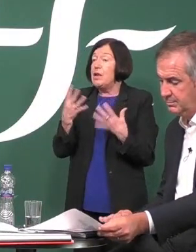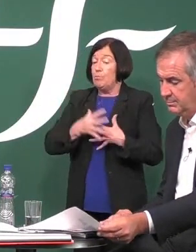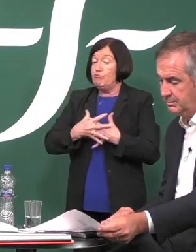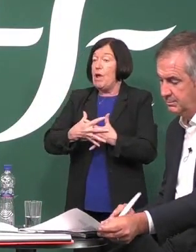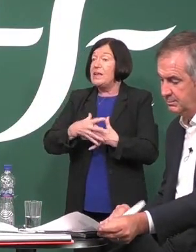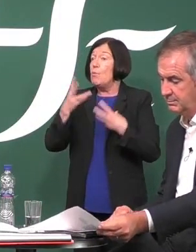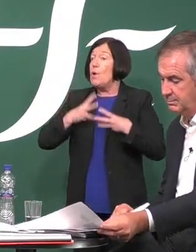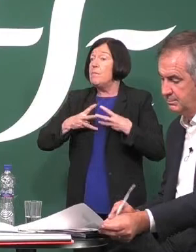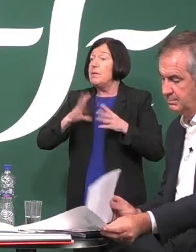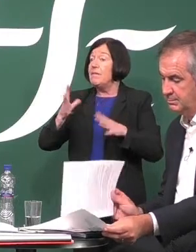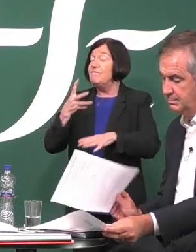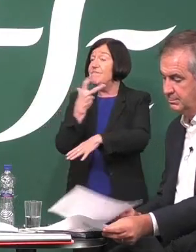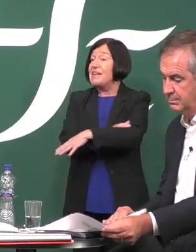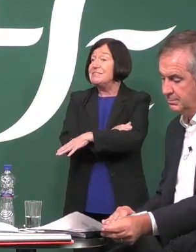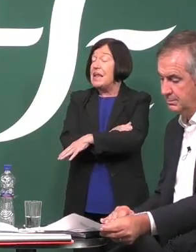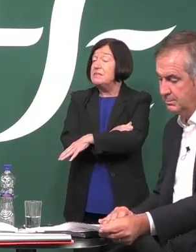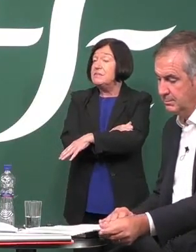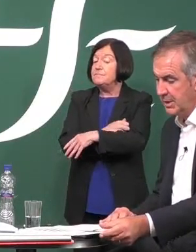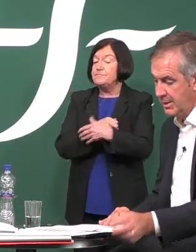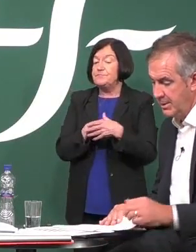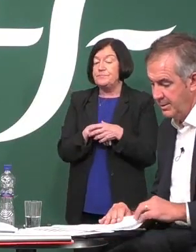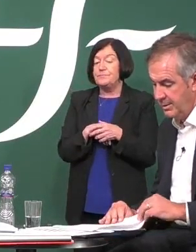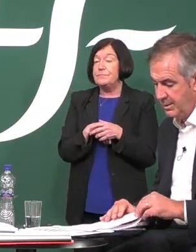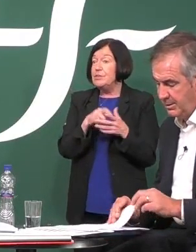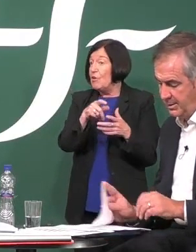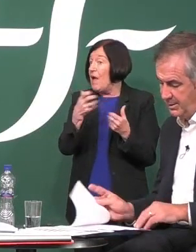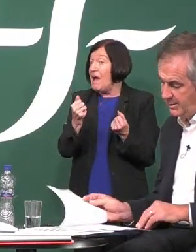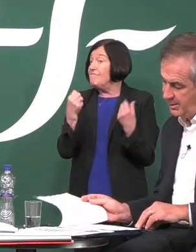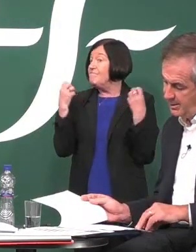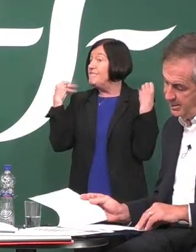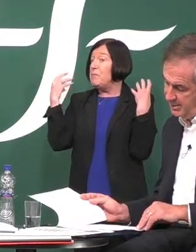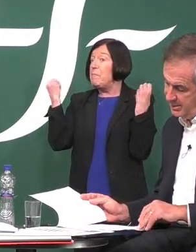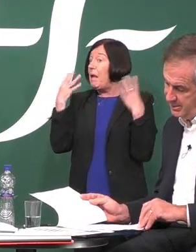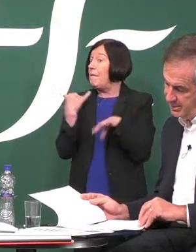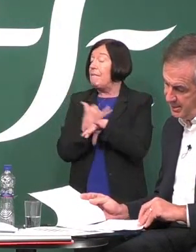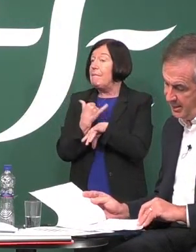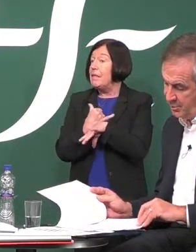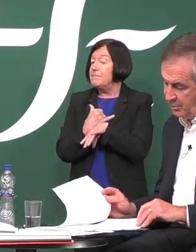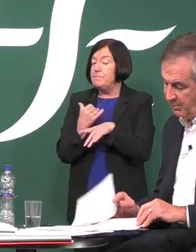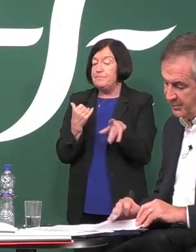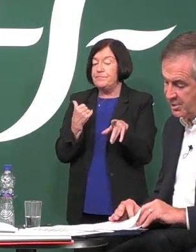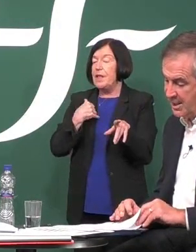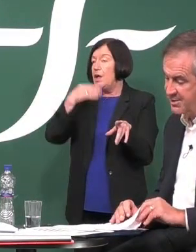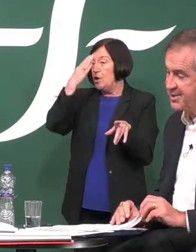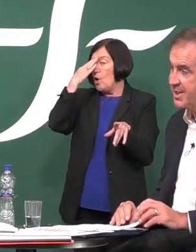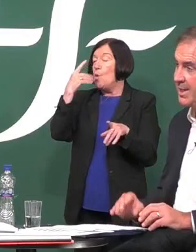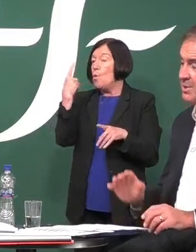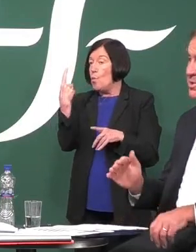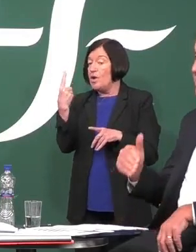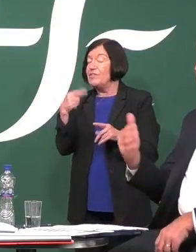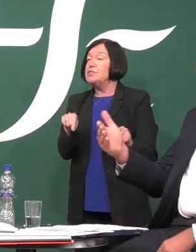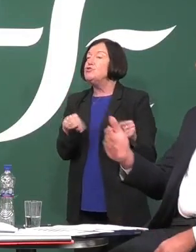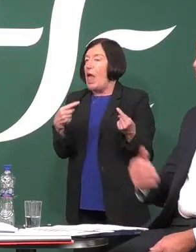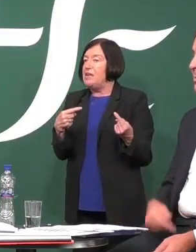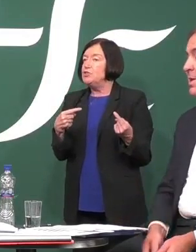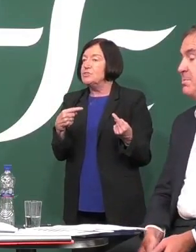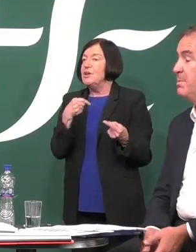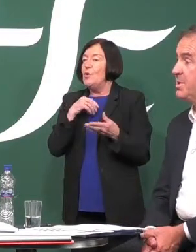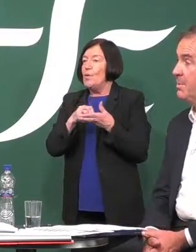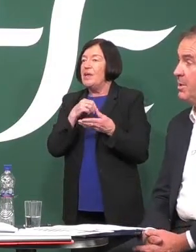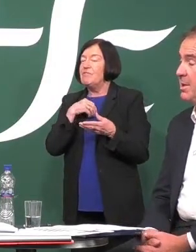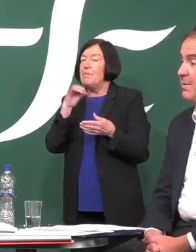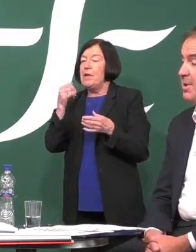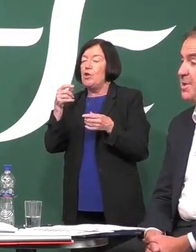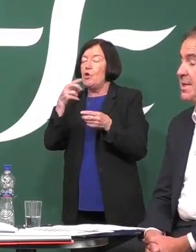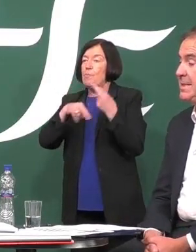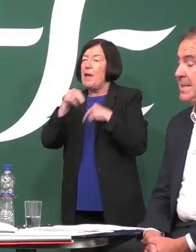pregnant women have been vaccinated? Are you getting any feedback yet on that? I know one of the challenges in that, I'll just say, and we'll have to come back to you